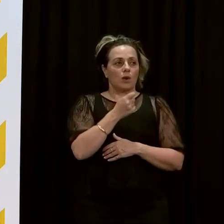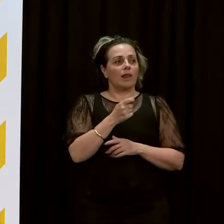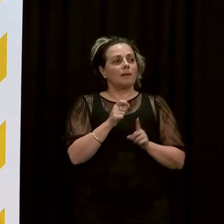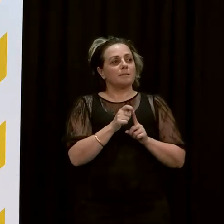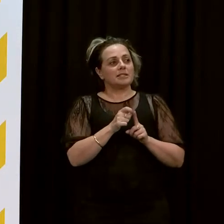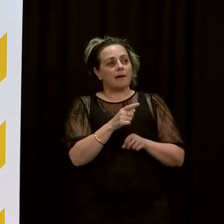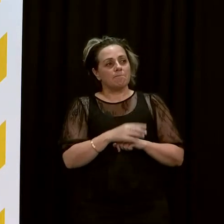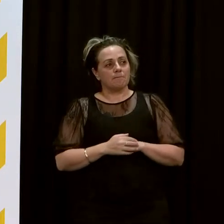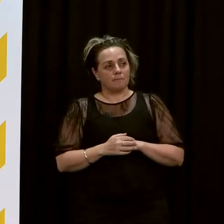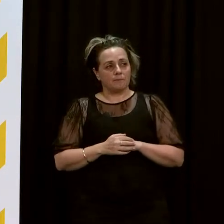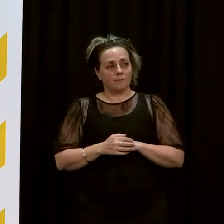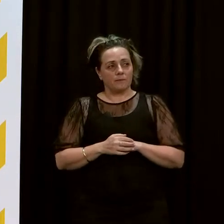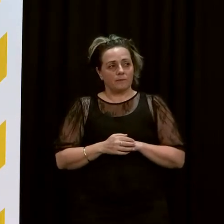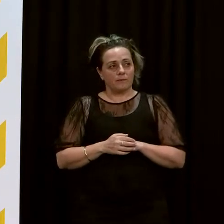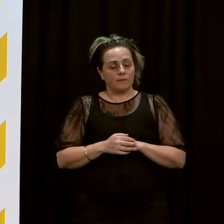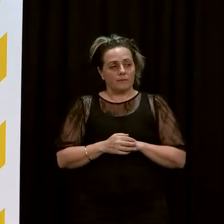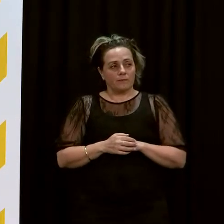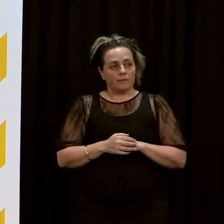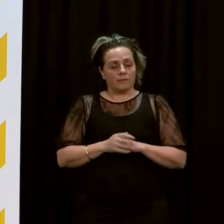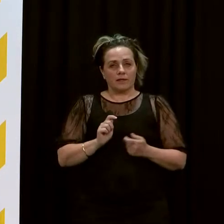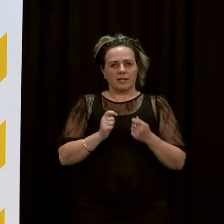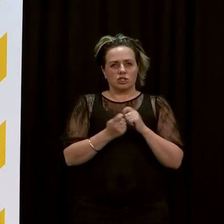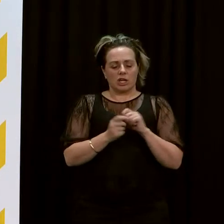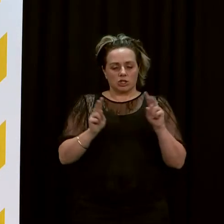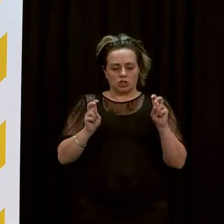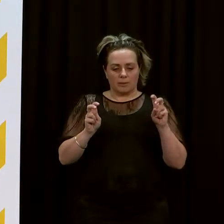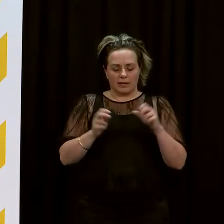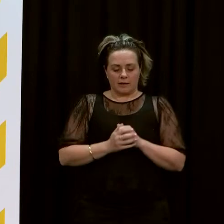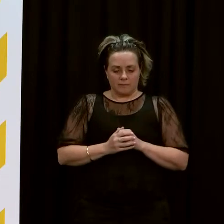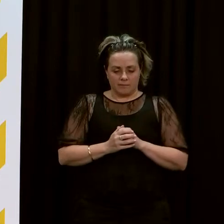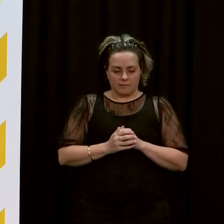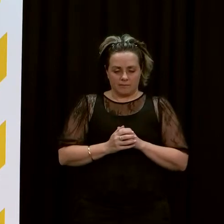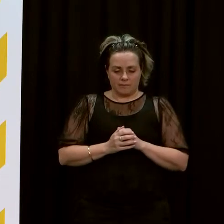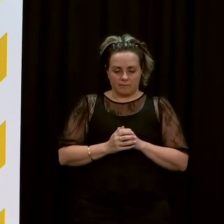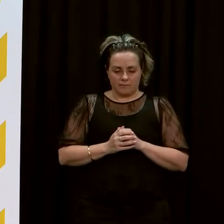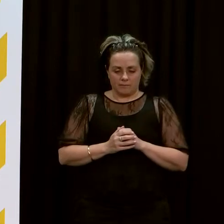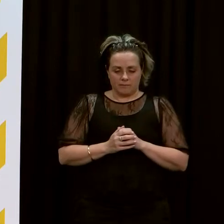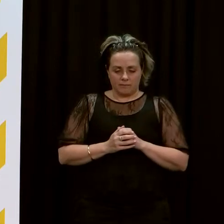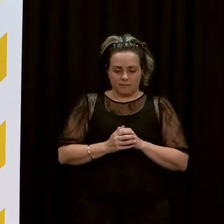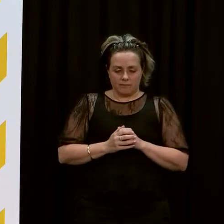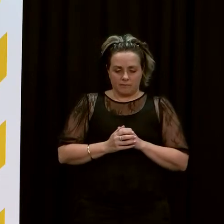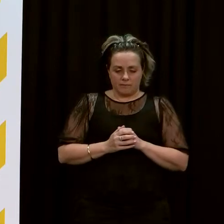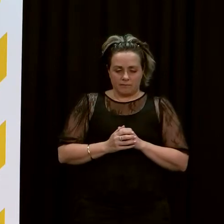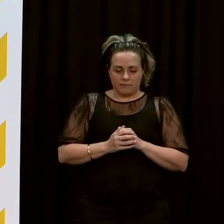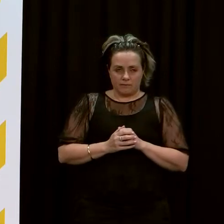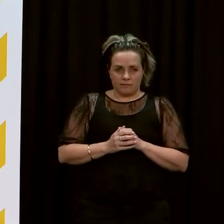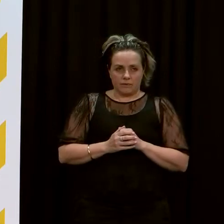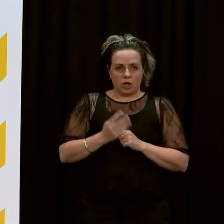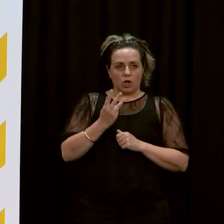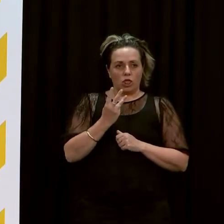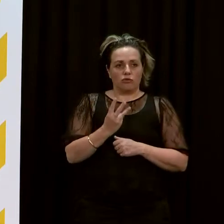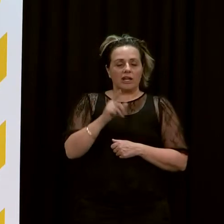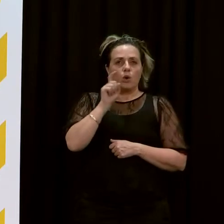you. Change the subject. What's the current state of play in terms of decision making on the Three Waters